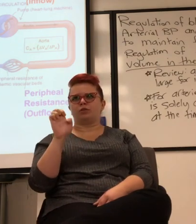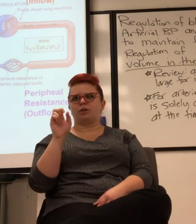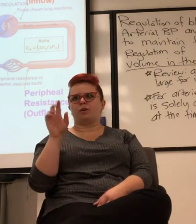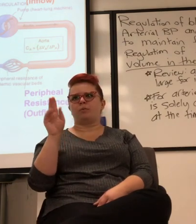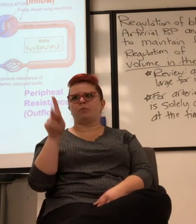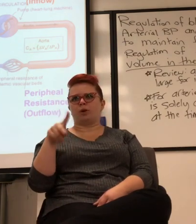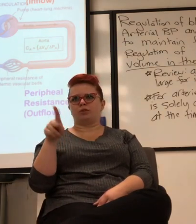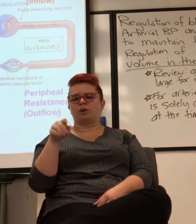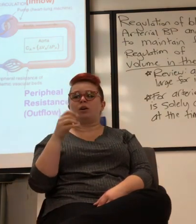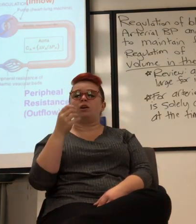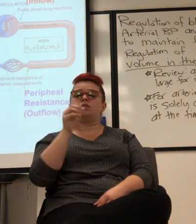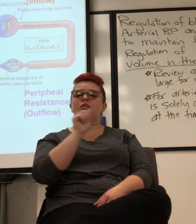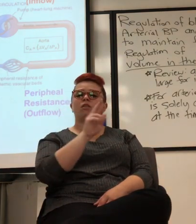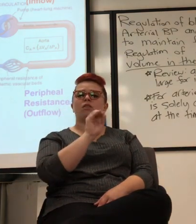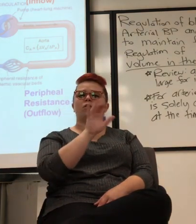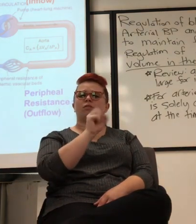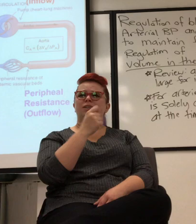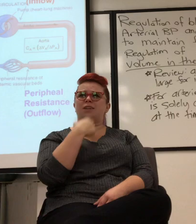small volumes of blood?